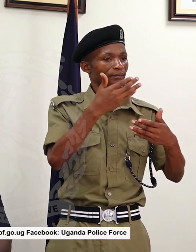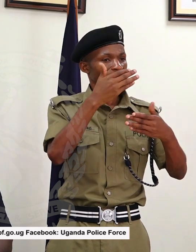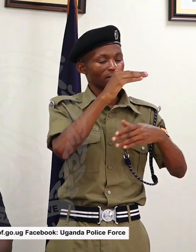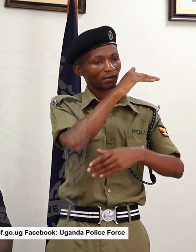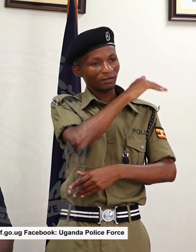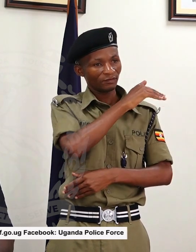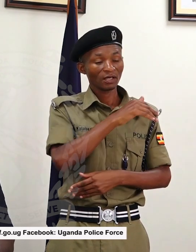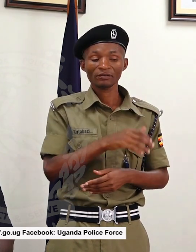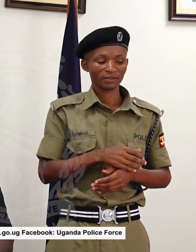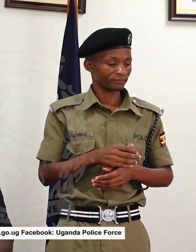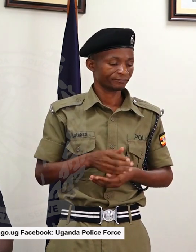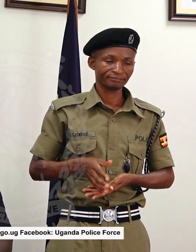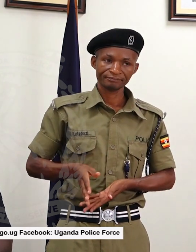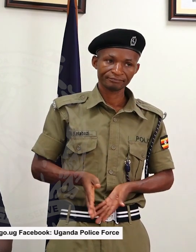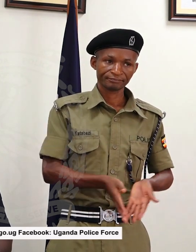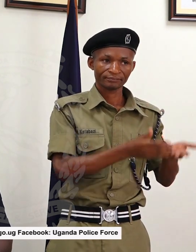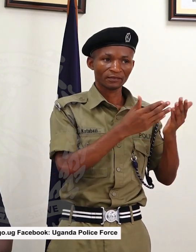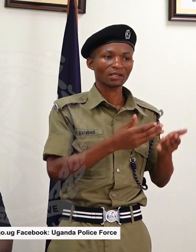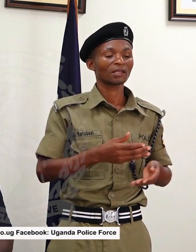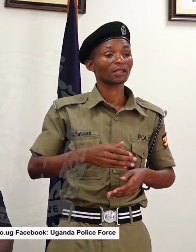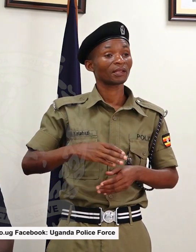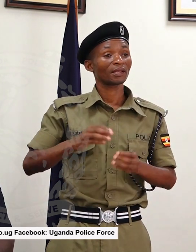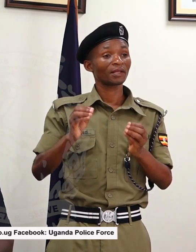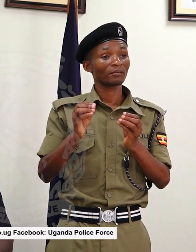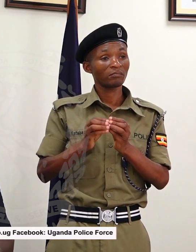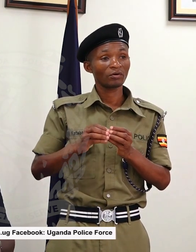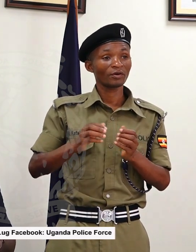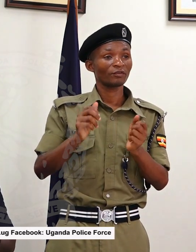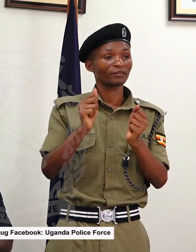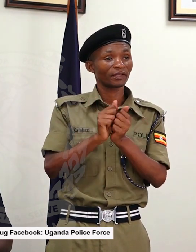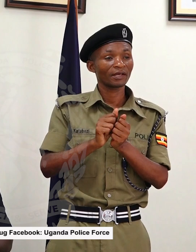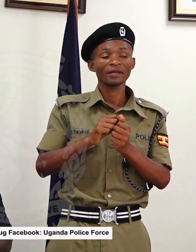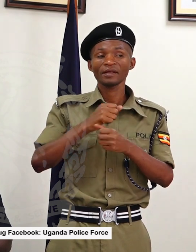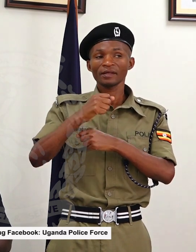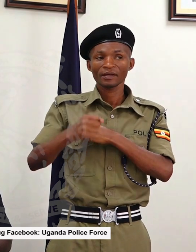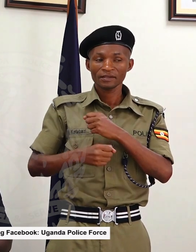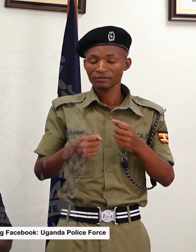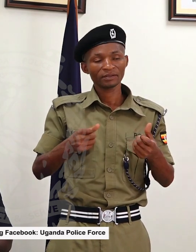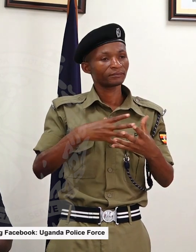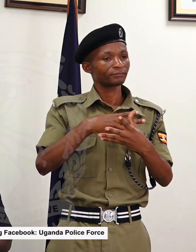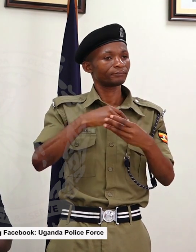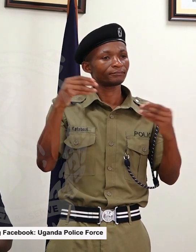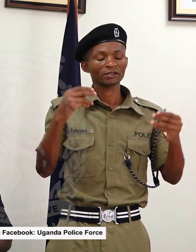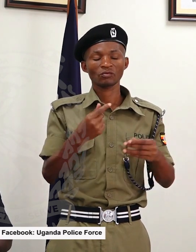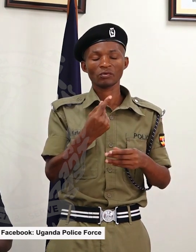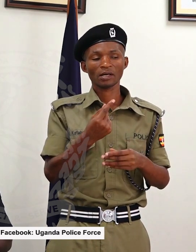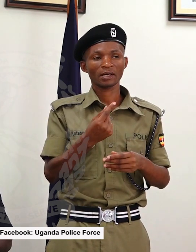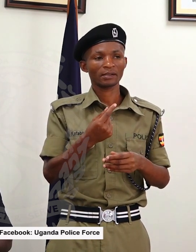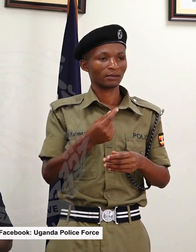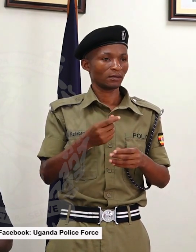the elder a victim of 10 years and disappeared with a six-year-old victim called